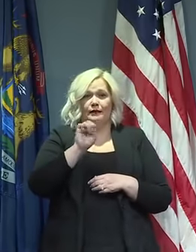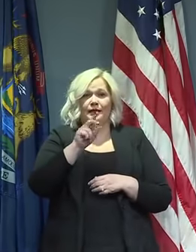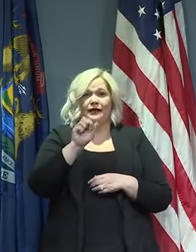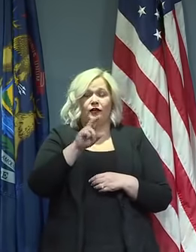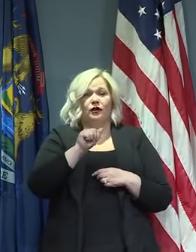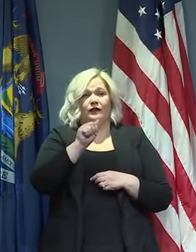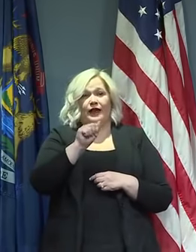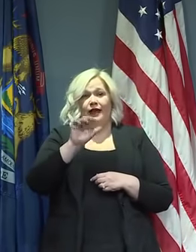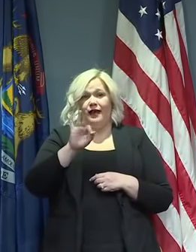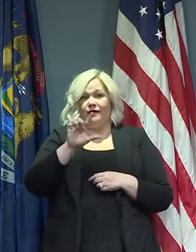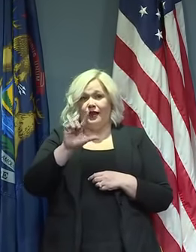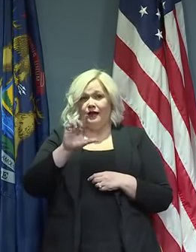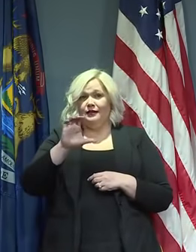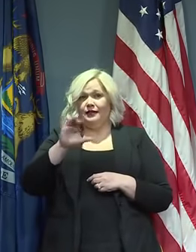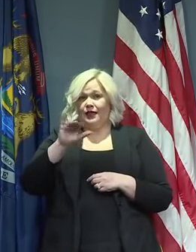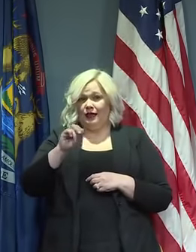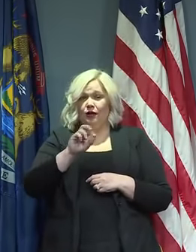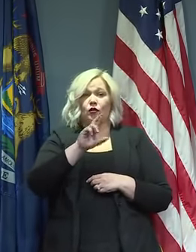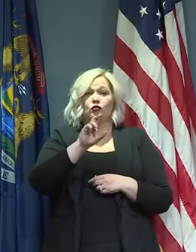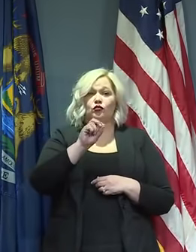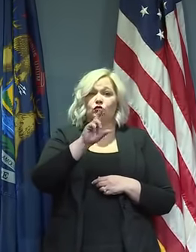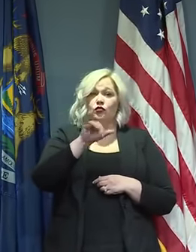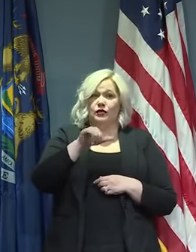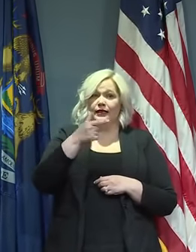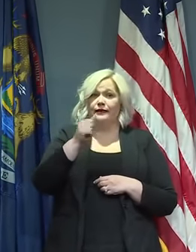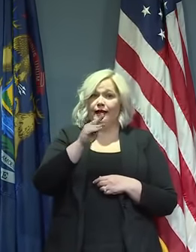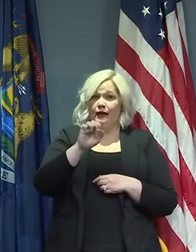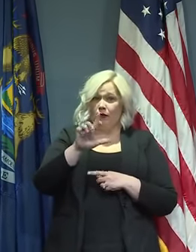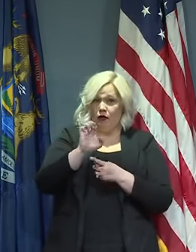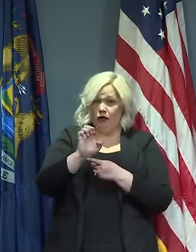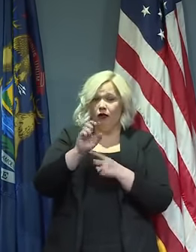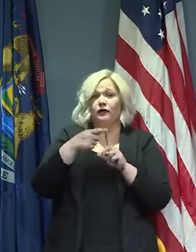Rory Gamble of the UAW bring the perspective of